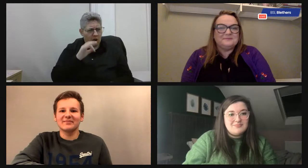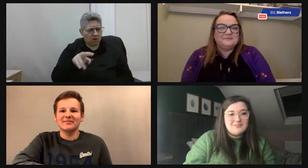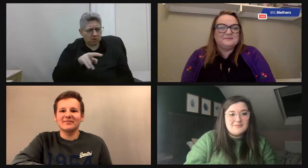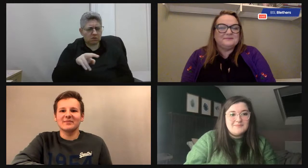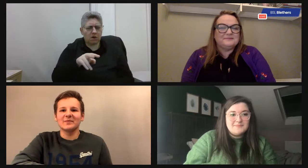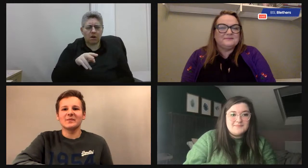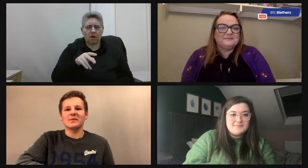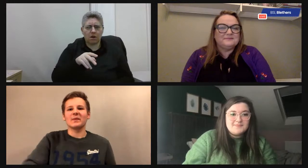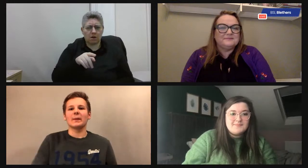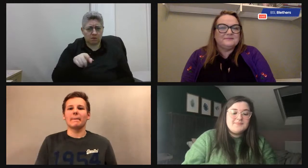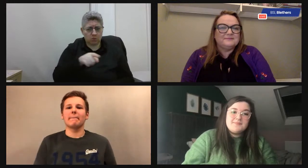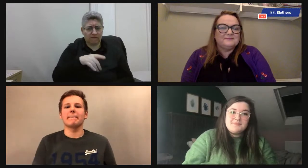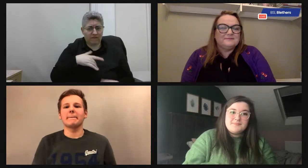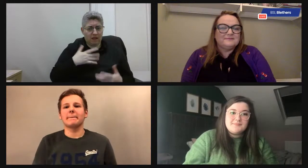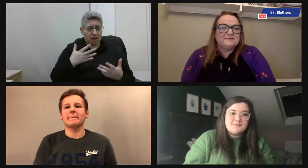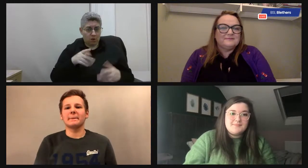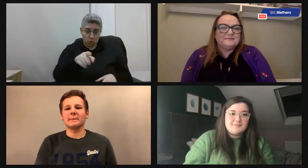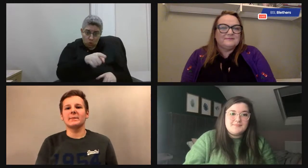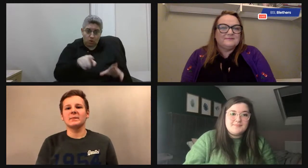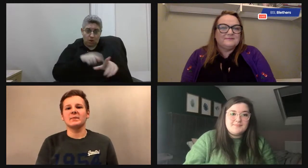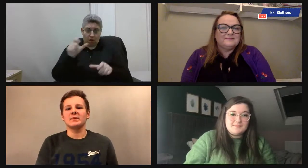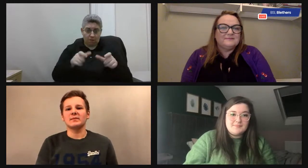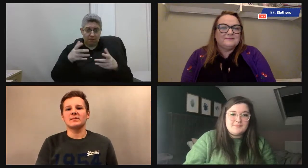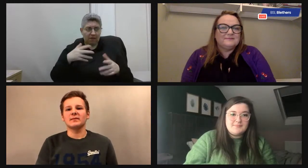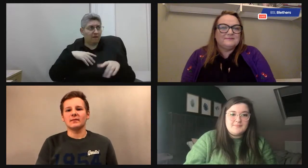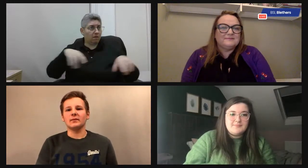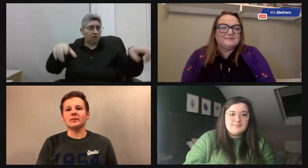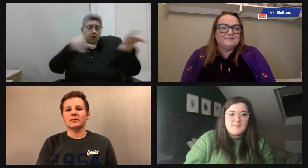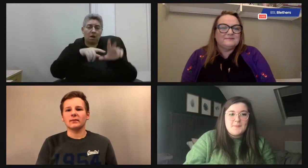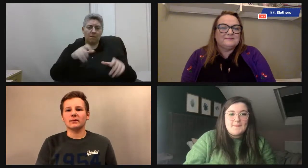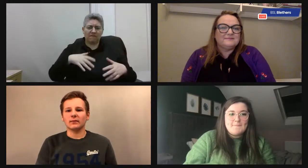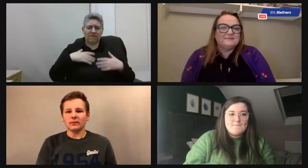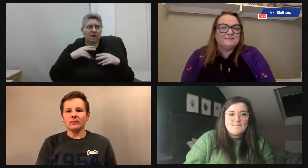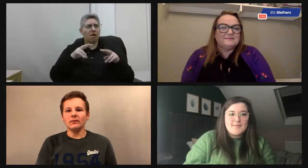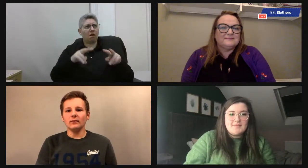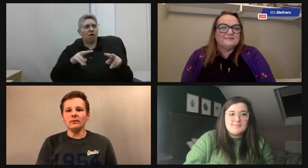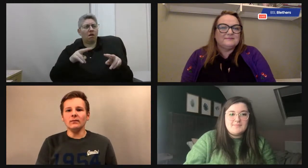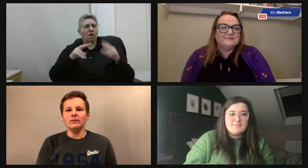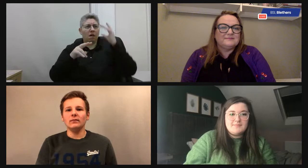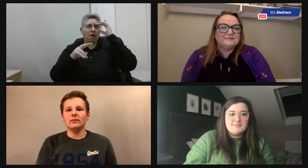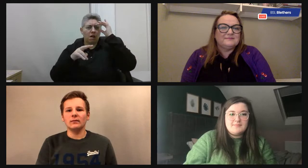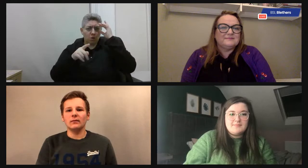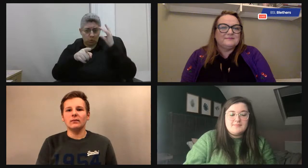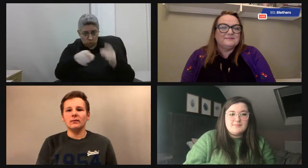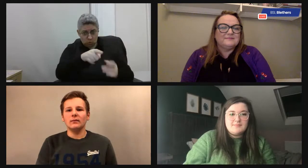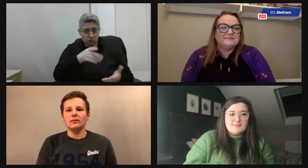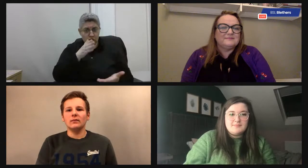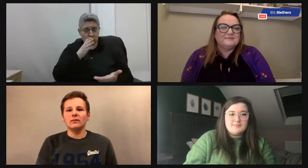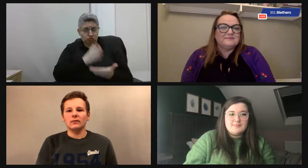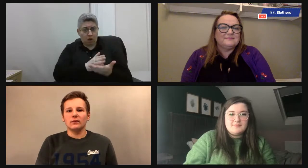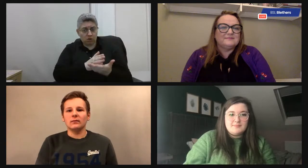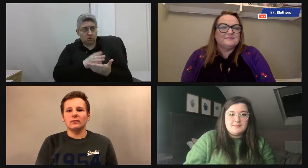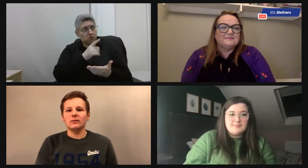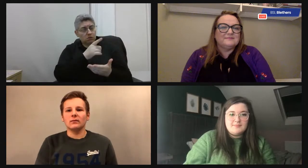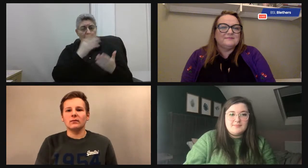version. We would feel so included. And I just want to ask you, as young people, do you